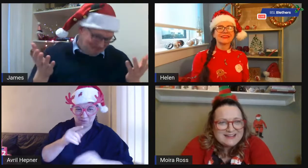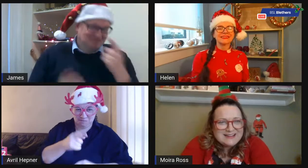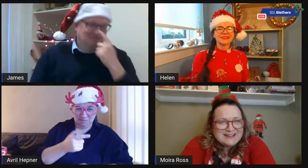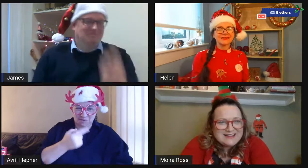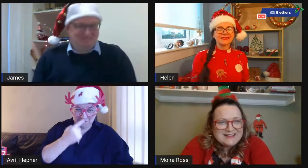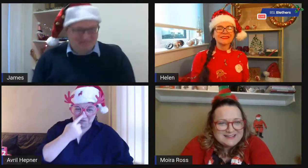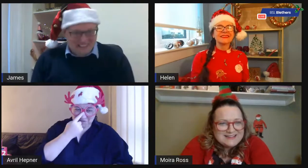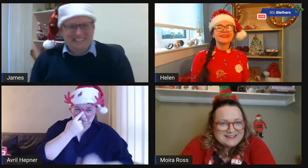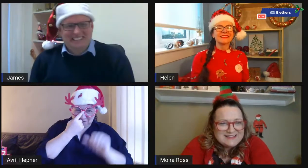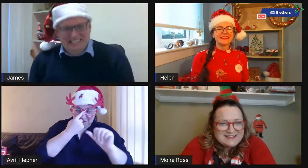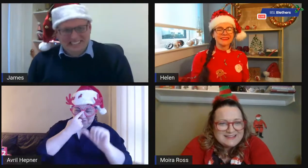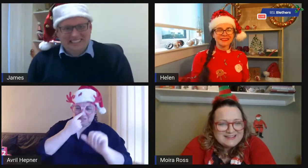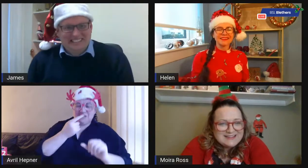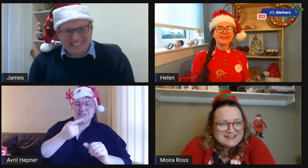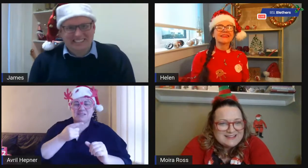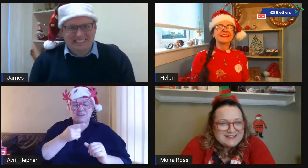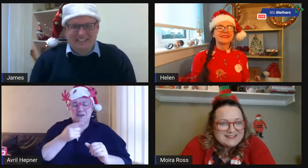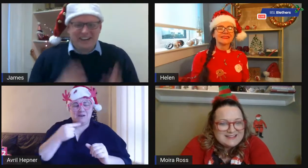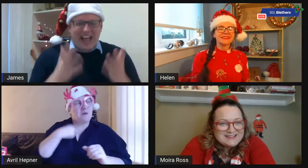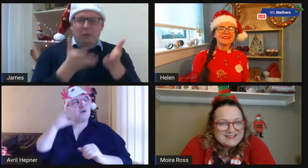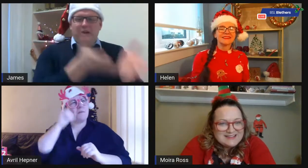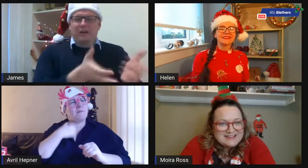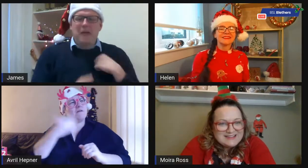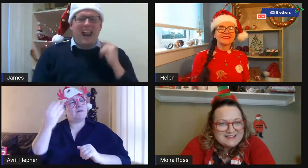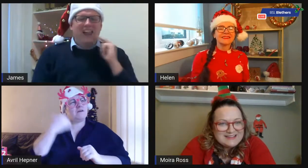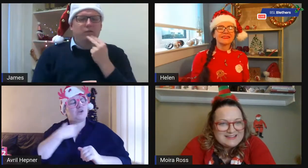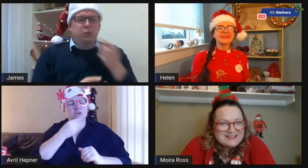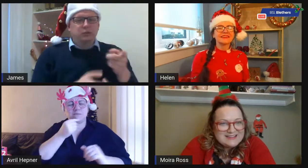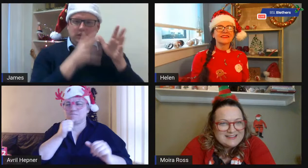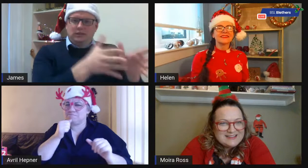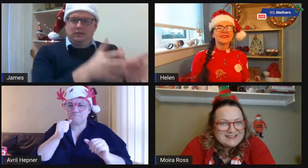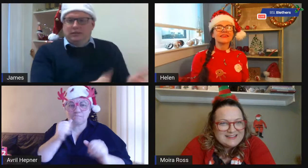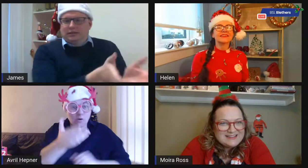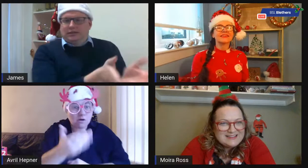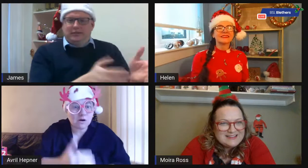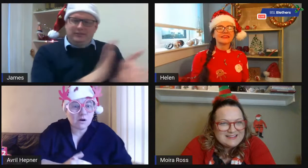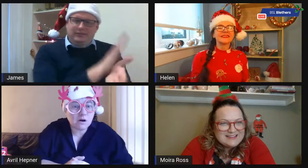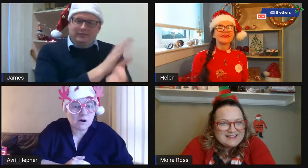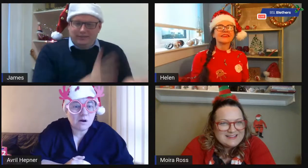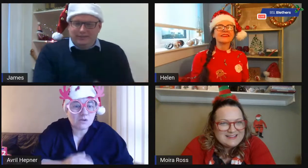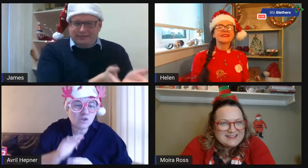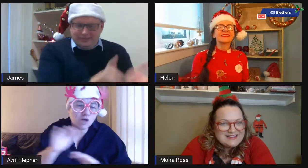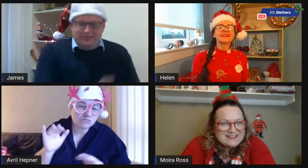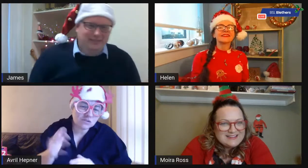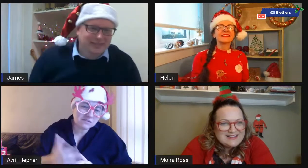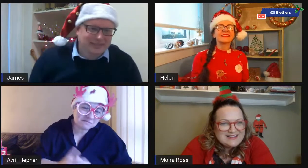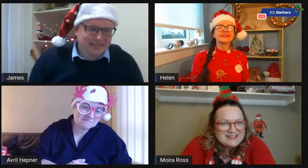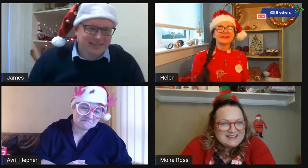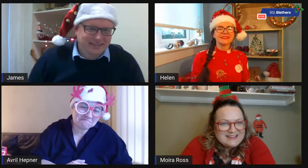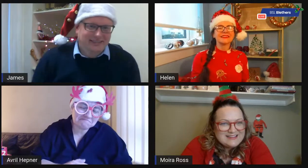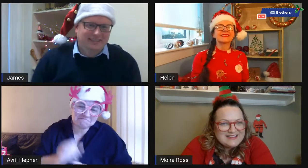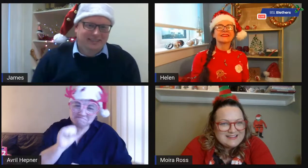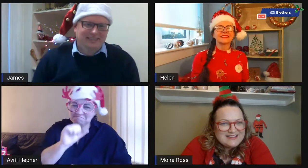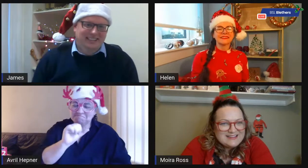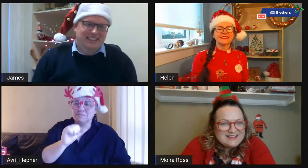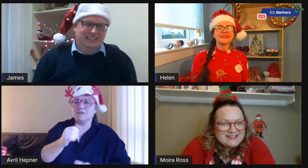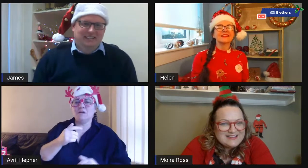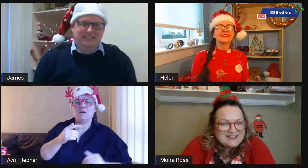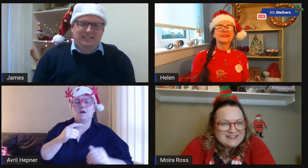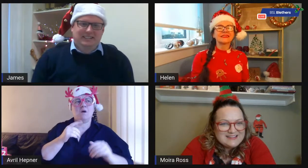shame. Maybe I should bring it back. Yeah, maybe you should. Oh, no, I've passed that tradition to my nephew. He's now taken